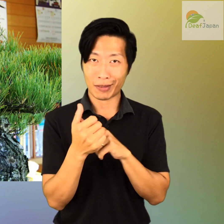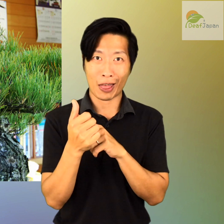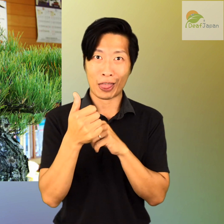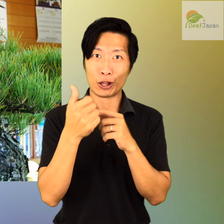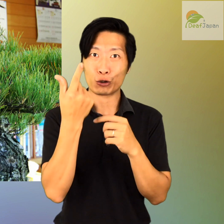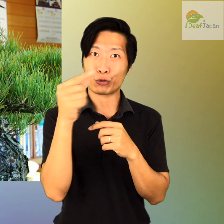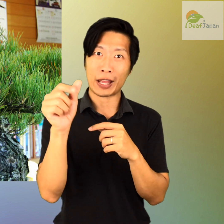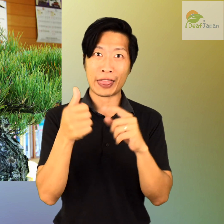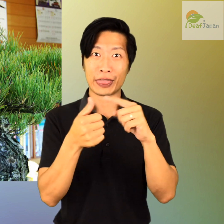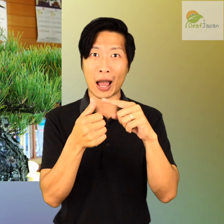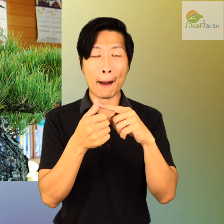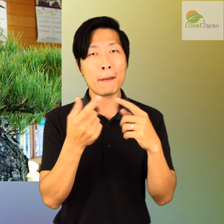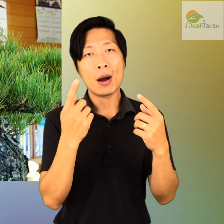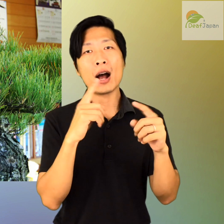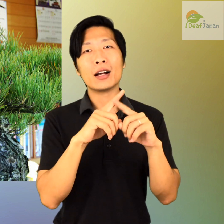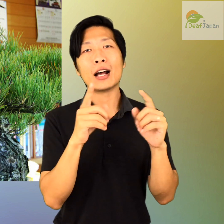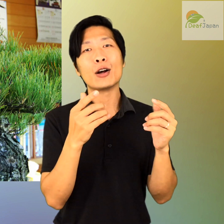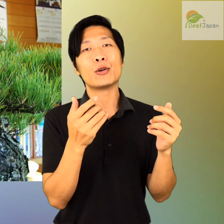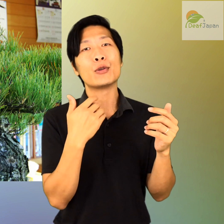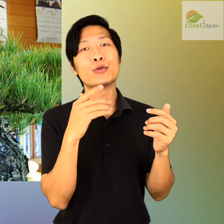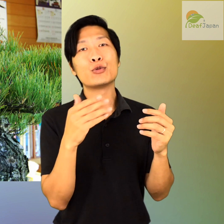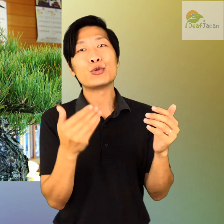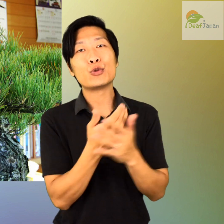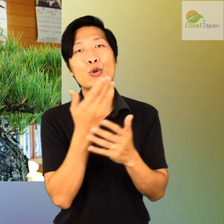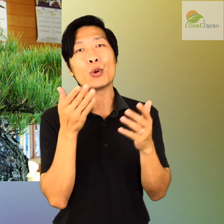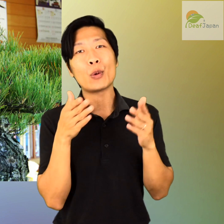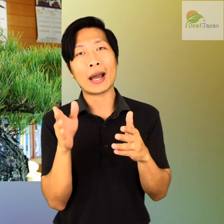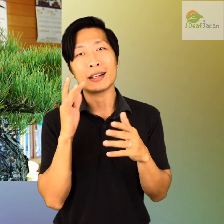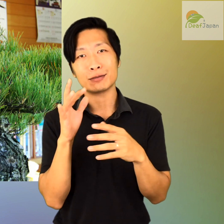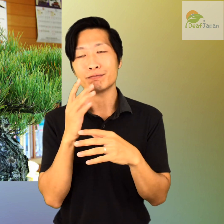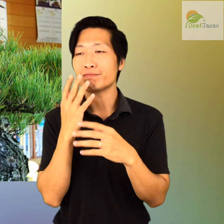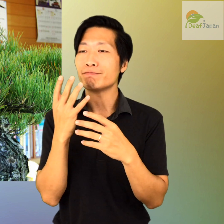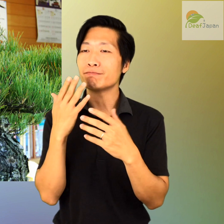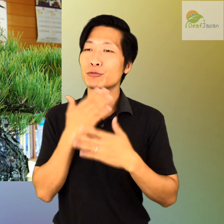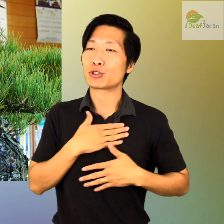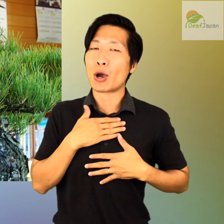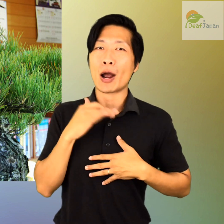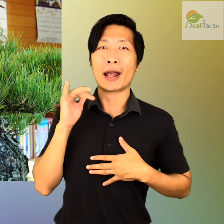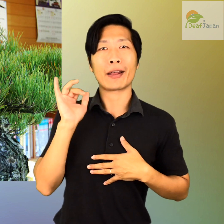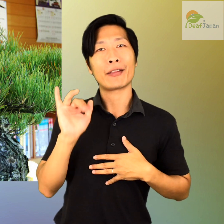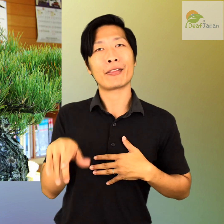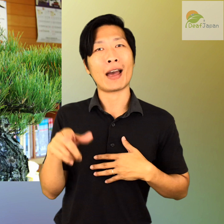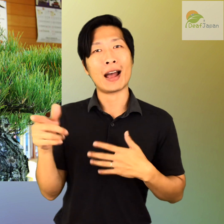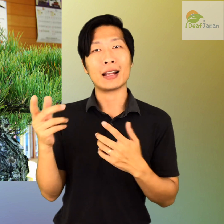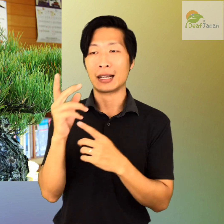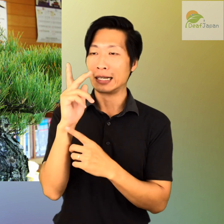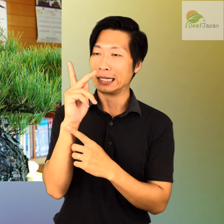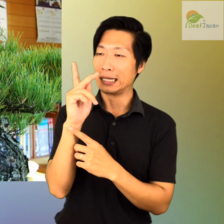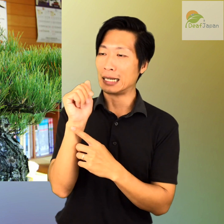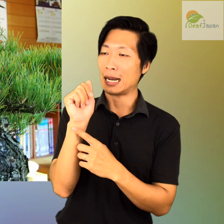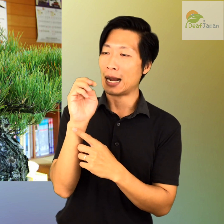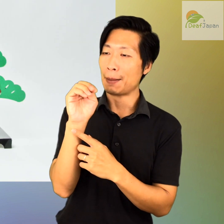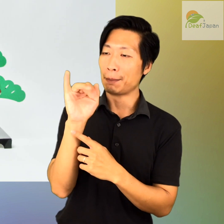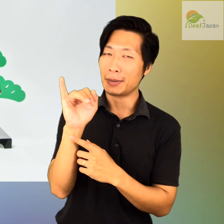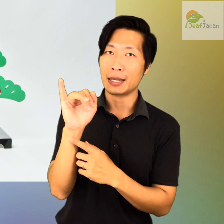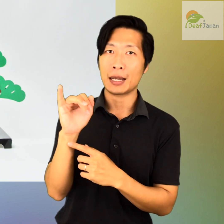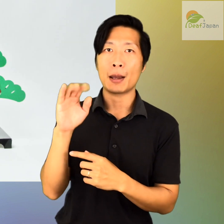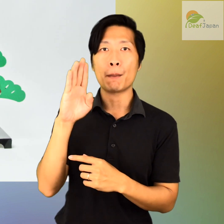an easy way to enjoy the traditional art thanks to Kami-Bonsai, Paper-Bonsai, a